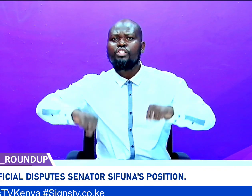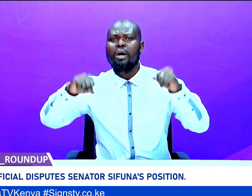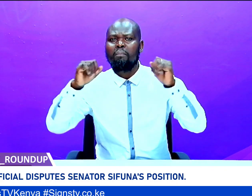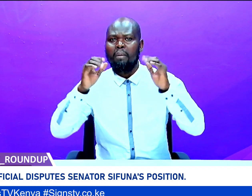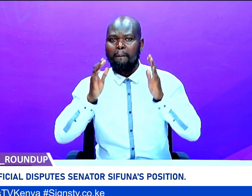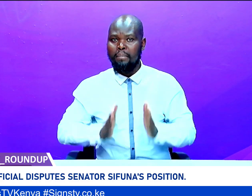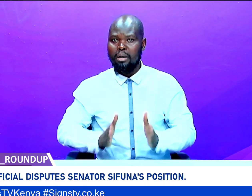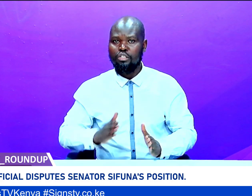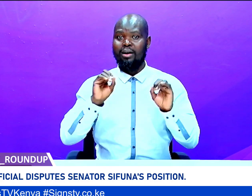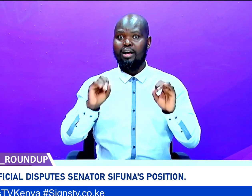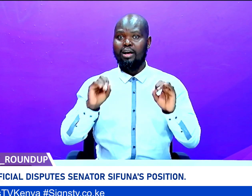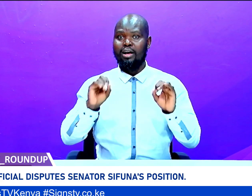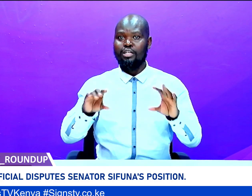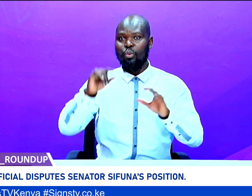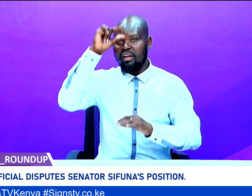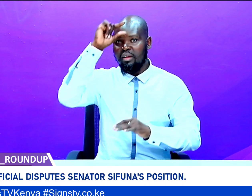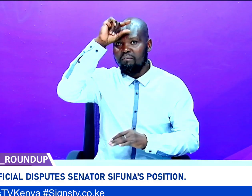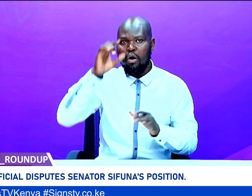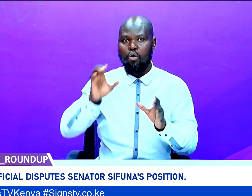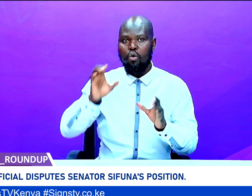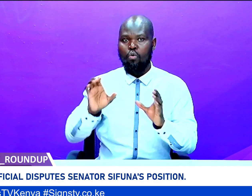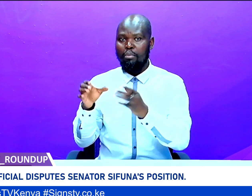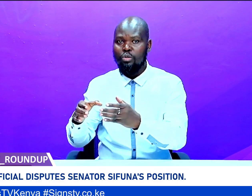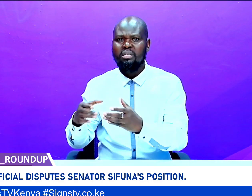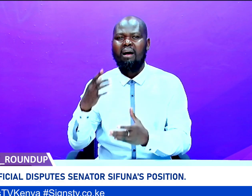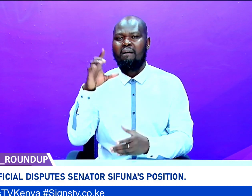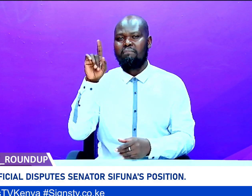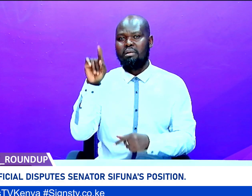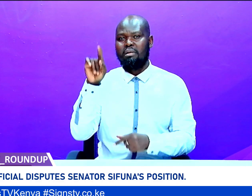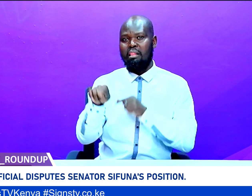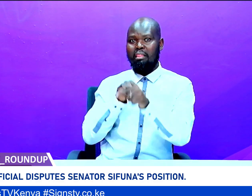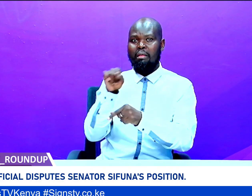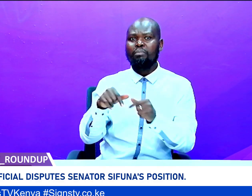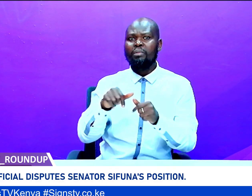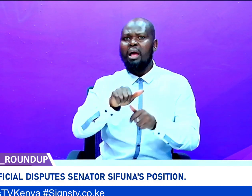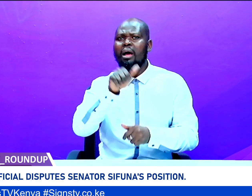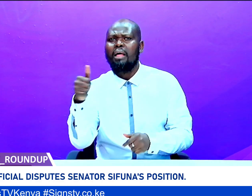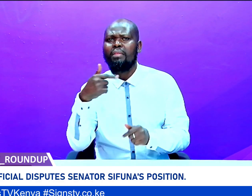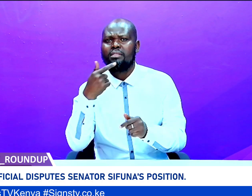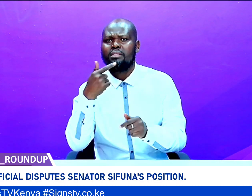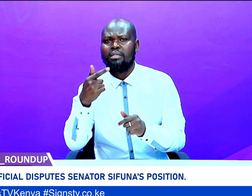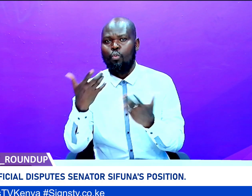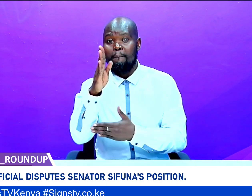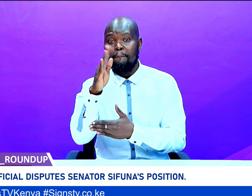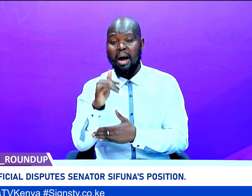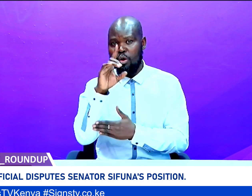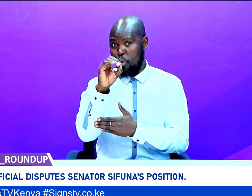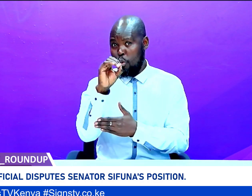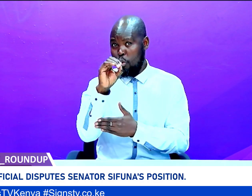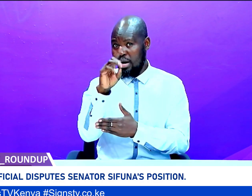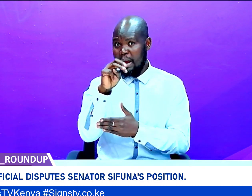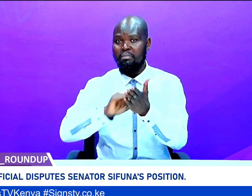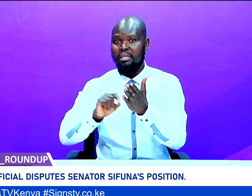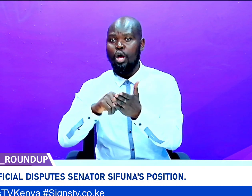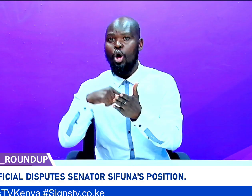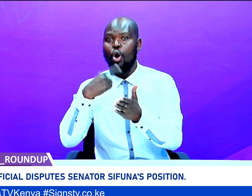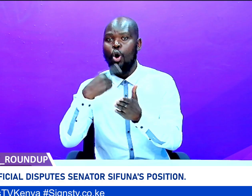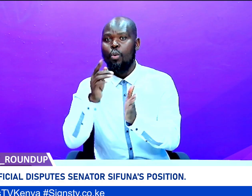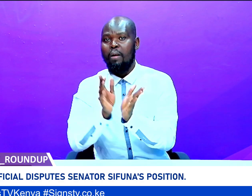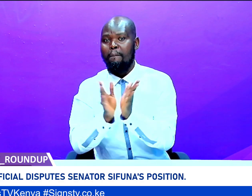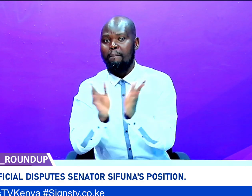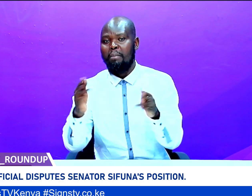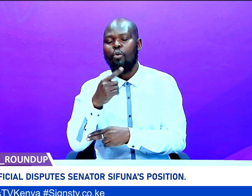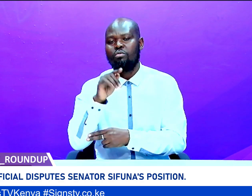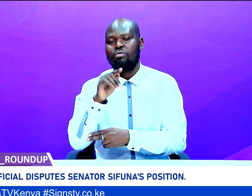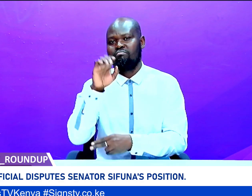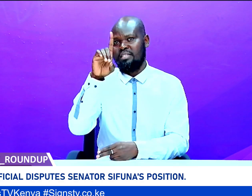coordinating secretary and the chairman of the Council Governors Committee, has dismissed recent remarks by ODM Secretary